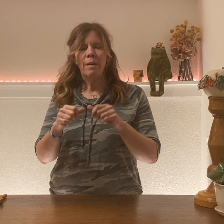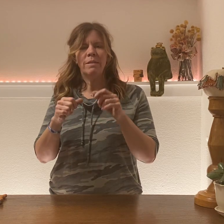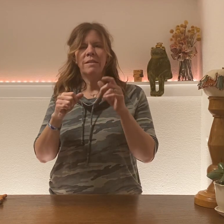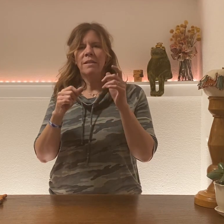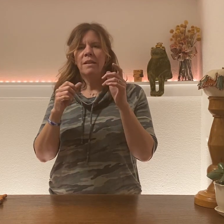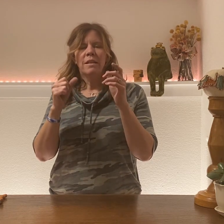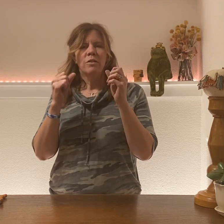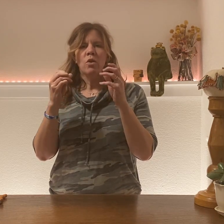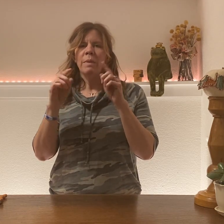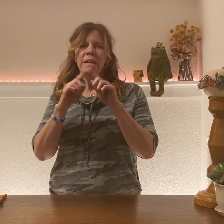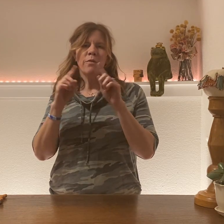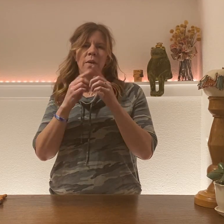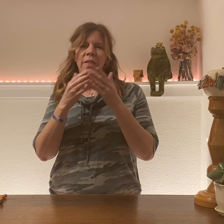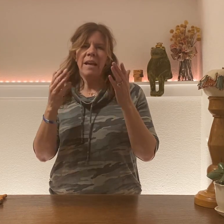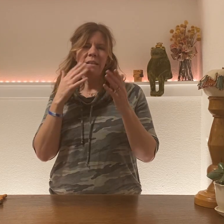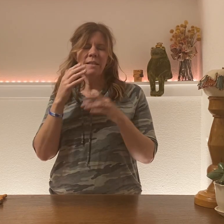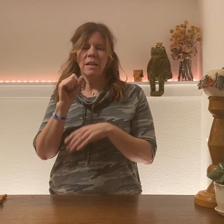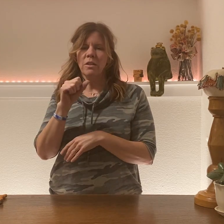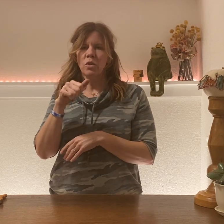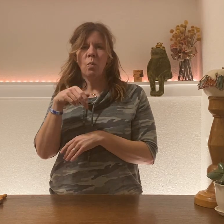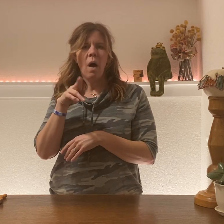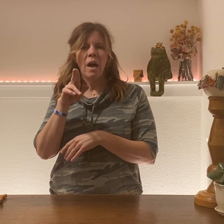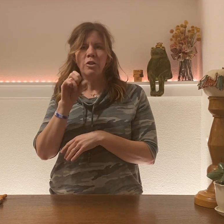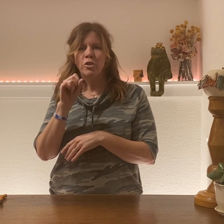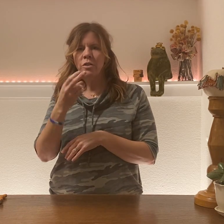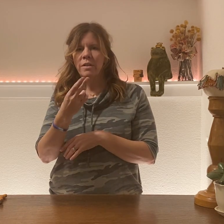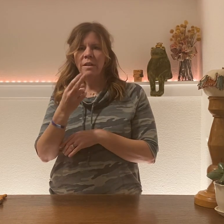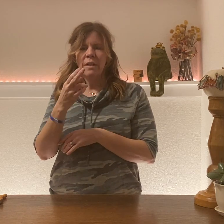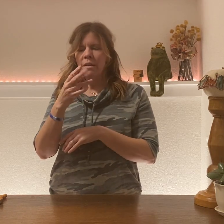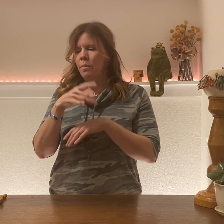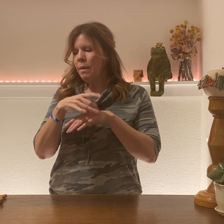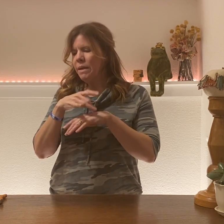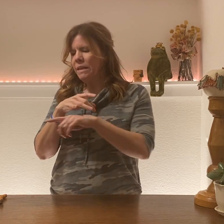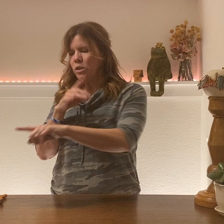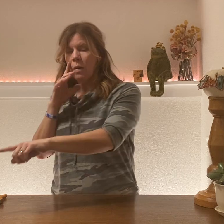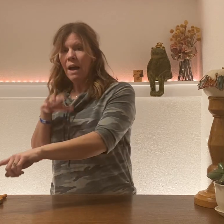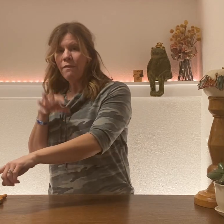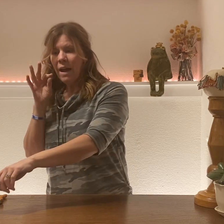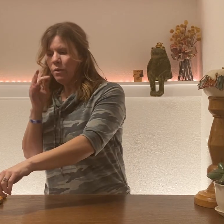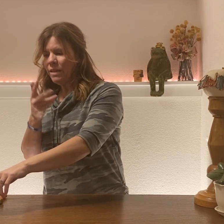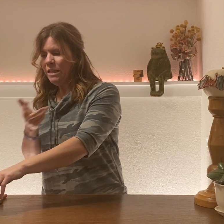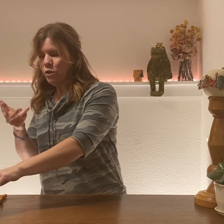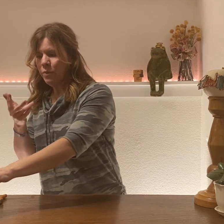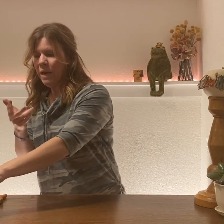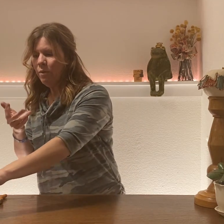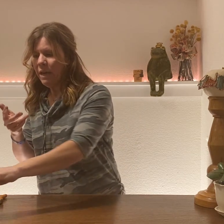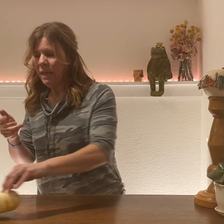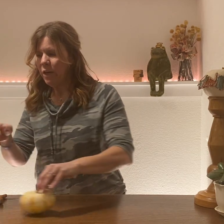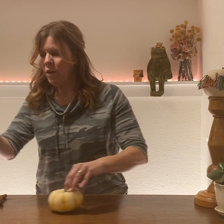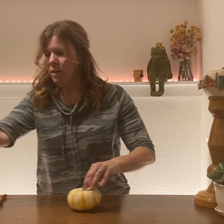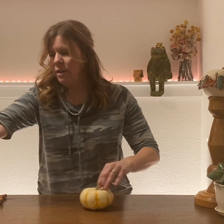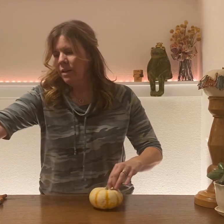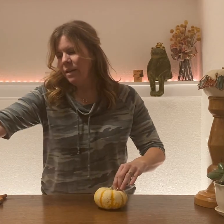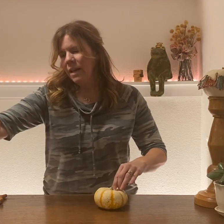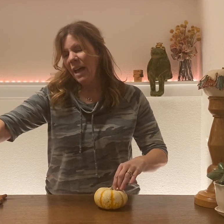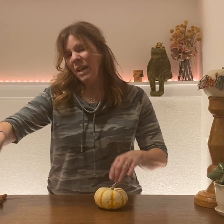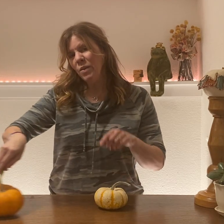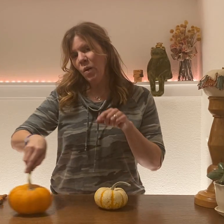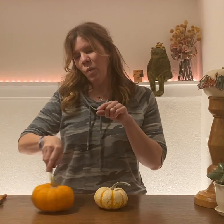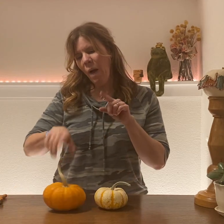shapes, so many different things, the squash, the pumpkin. So I found these three right here. And while